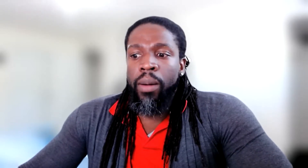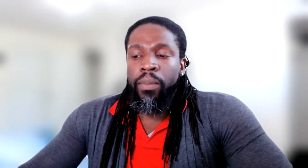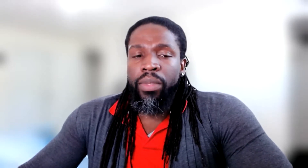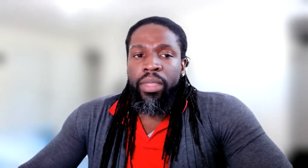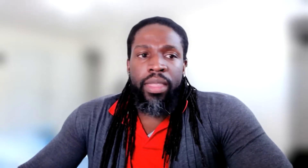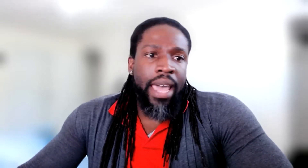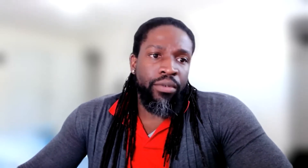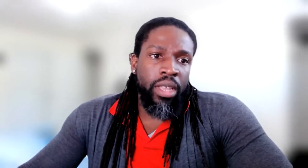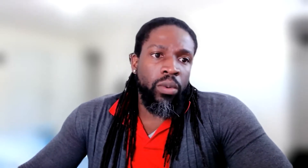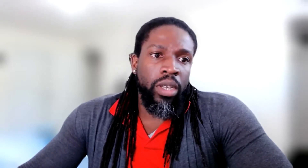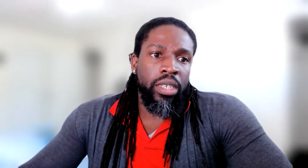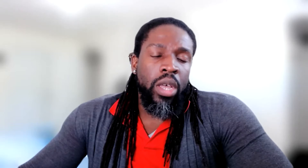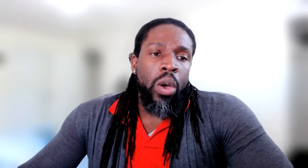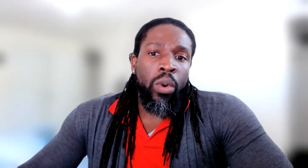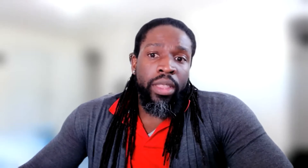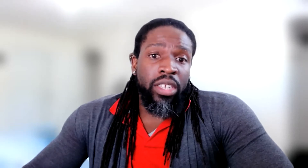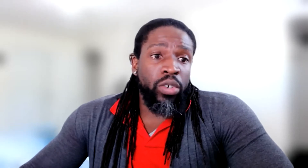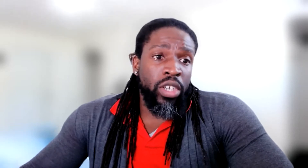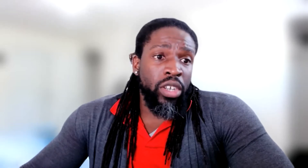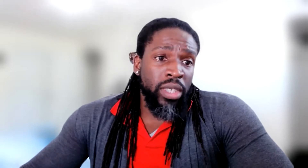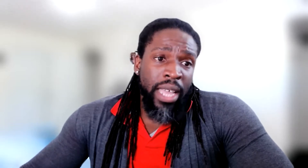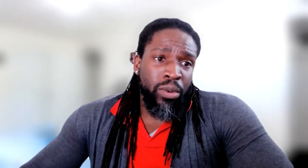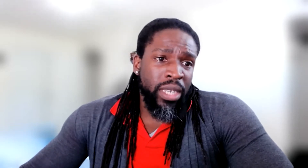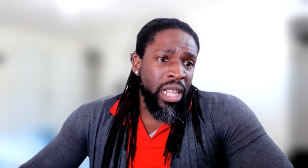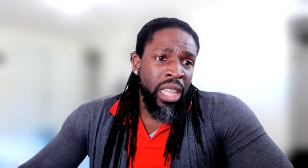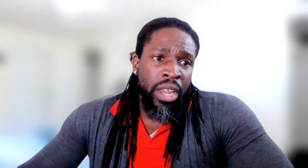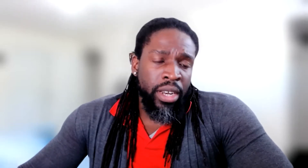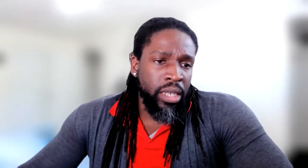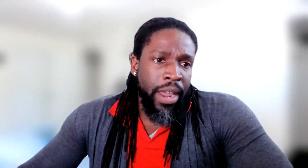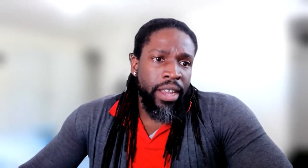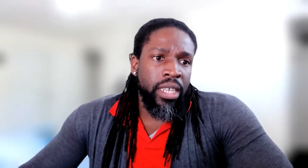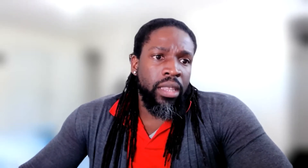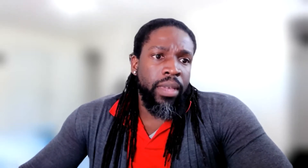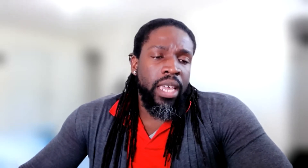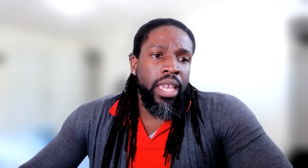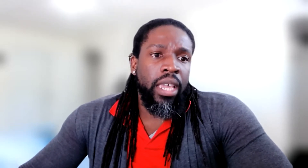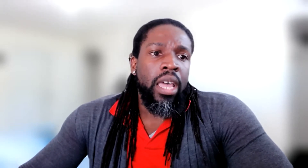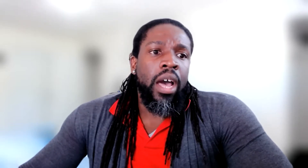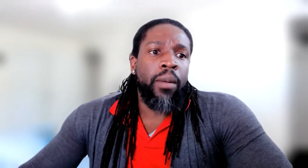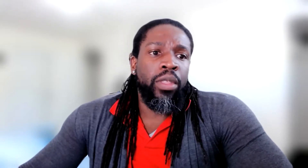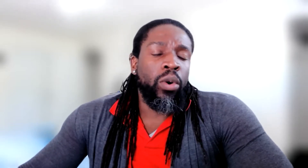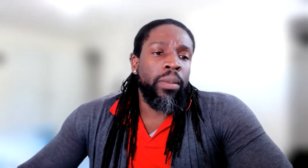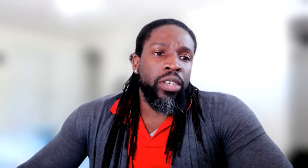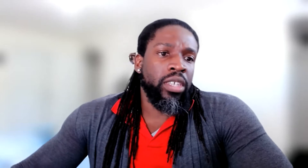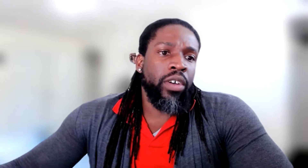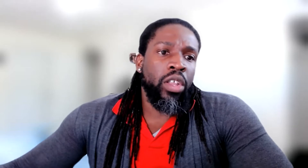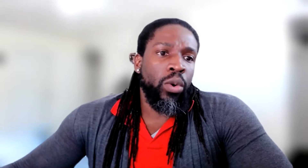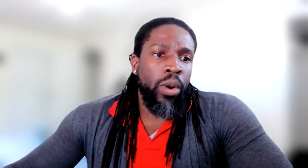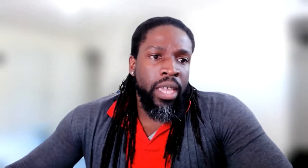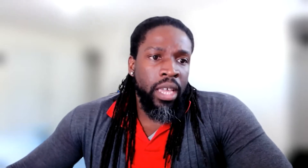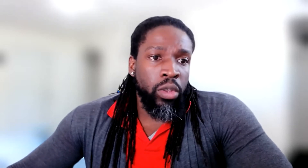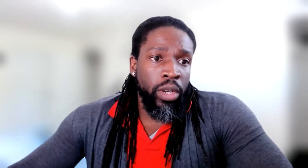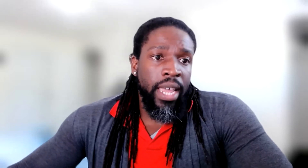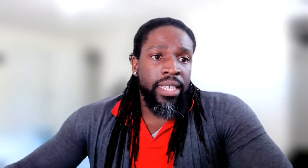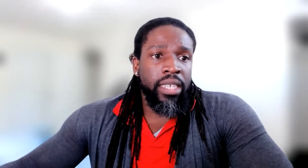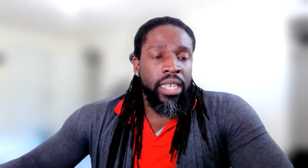So that really was what the situation looked like. There was a clear disparity in the beginning. The only persons of color who were